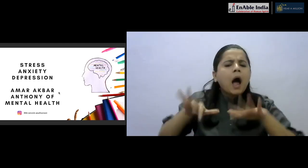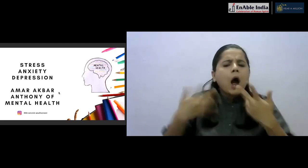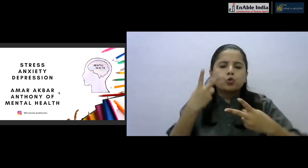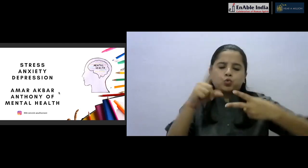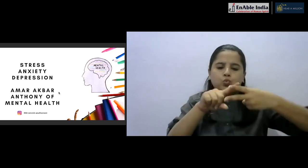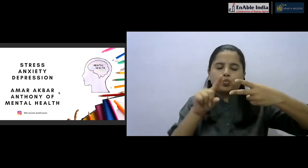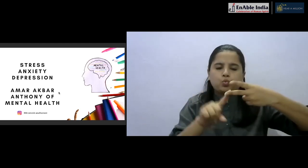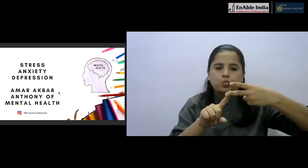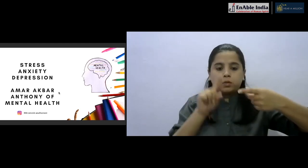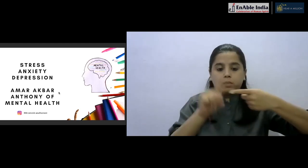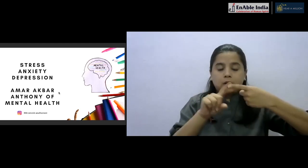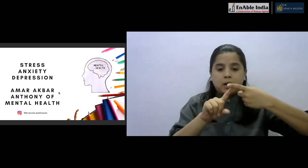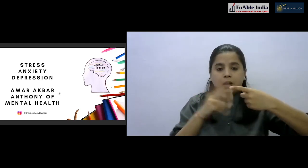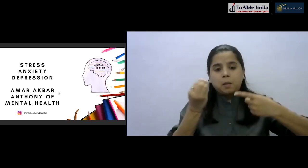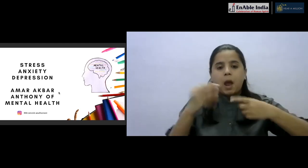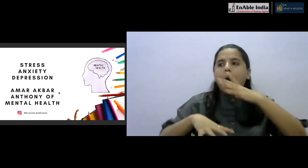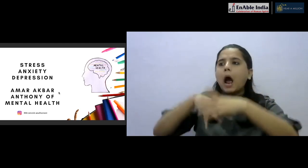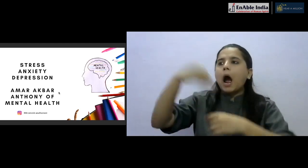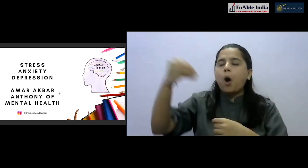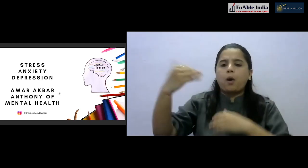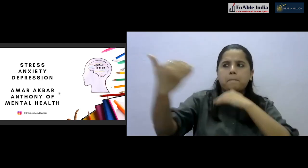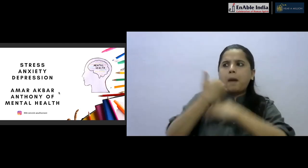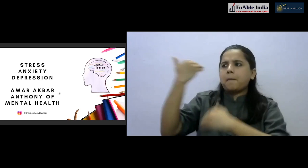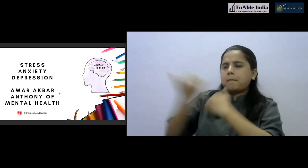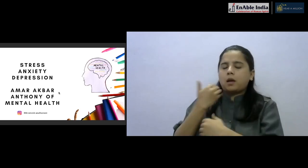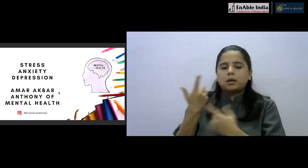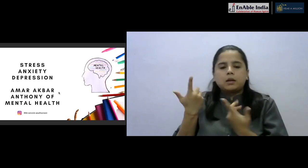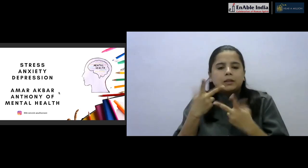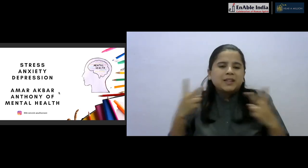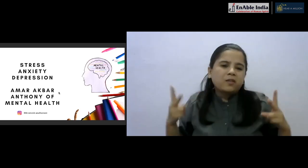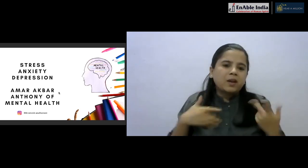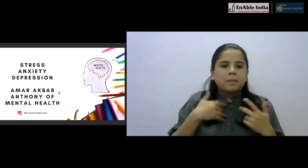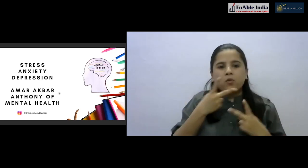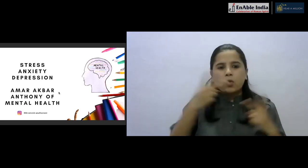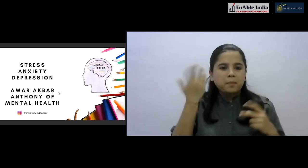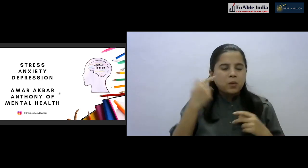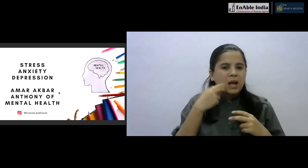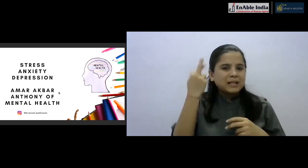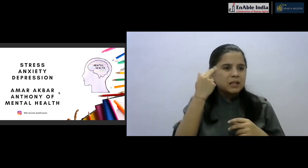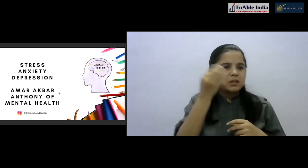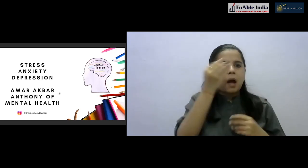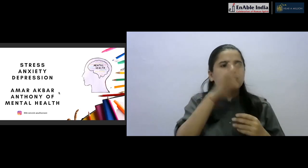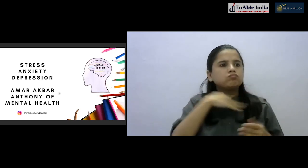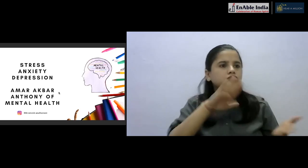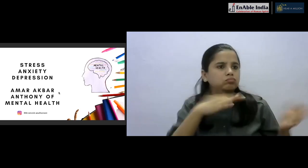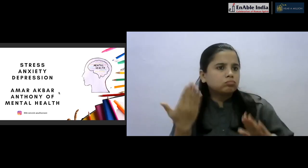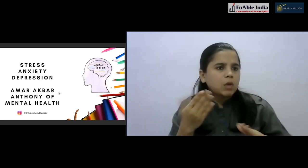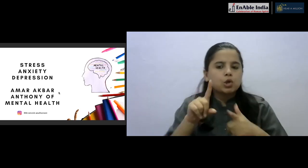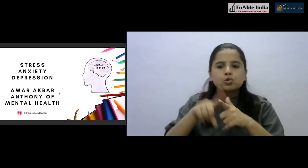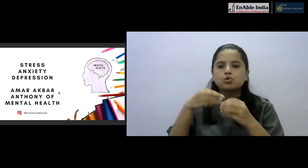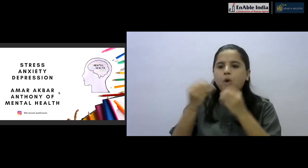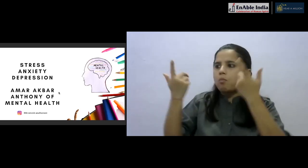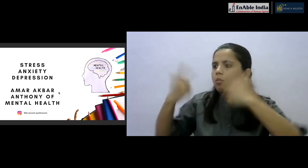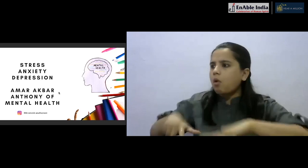is external reasons, all the lifestyle situations that we spoke about: someone's death, job loss,